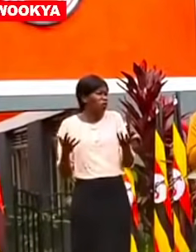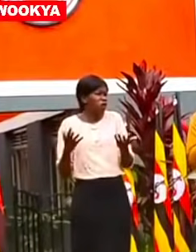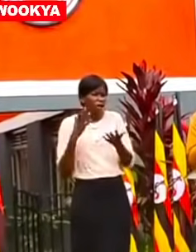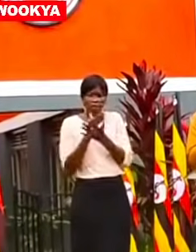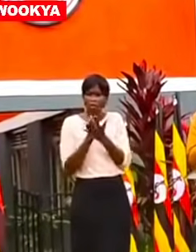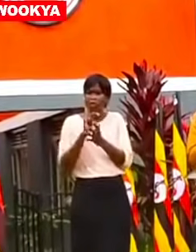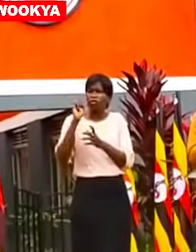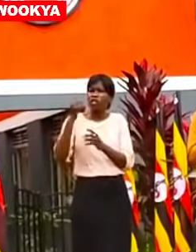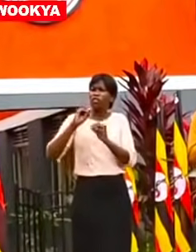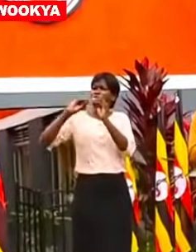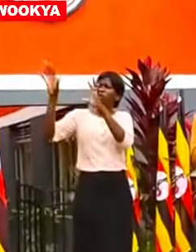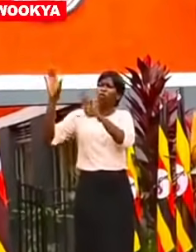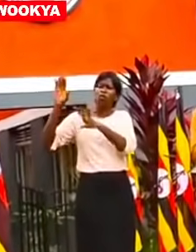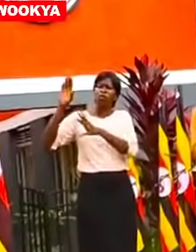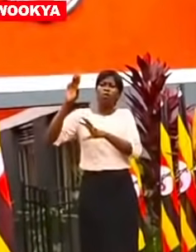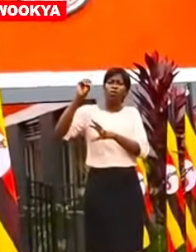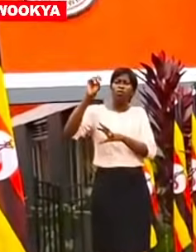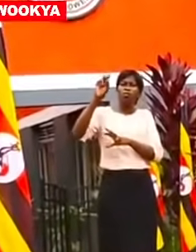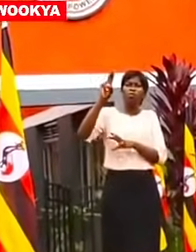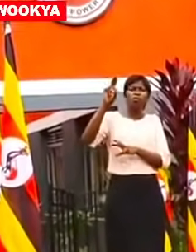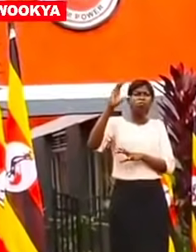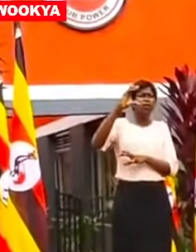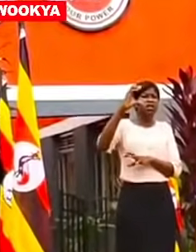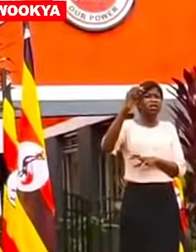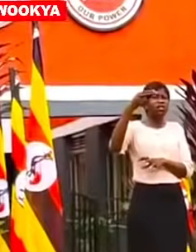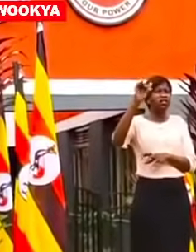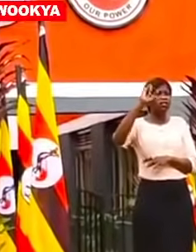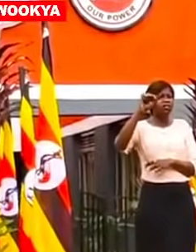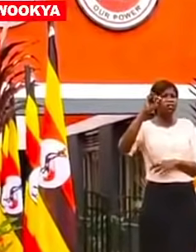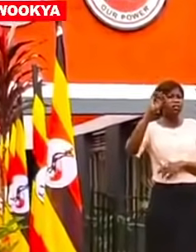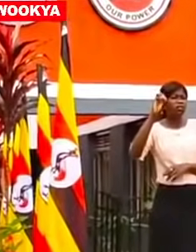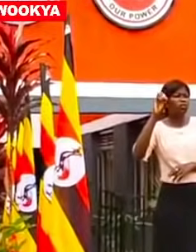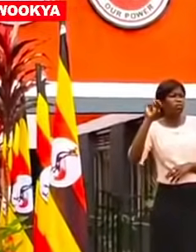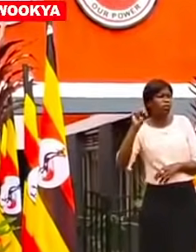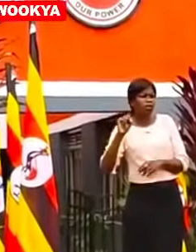Then eventually we learned that he was taken to Mulago,